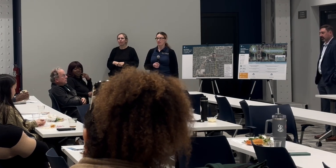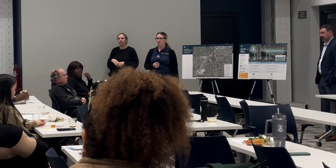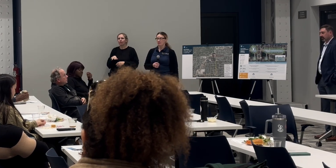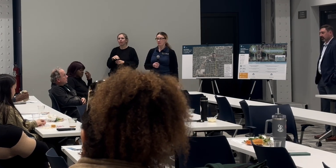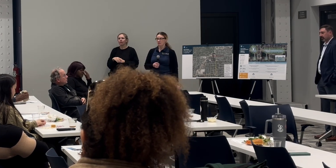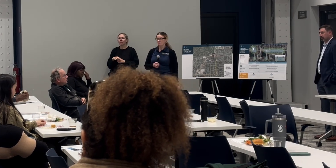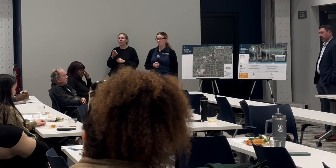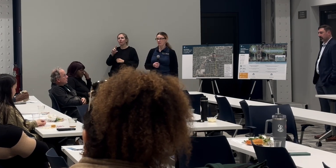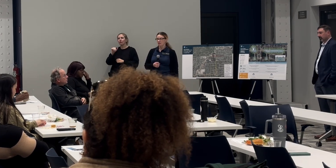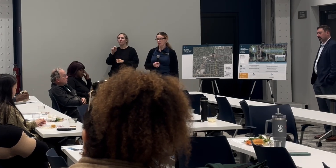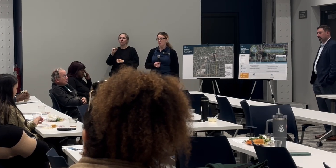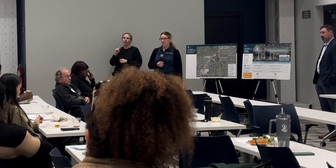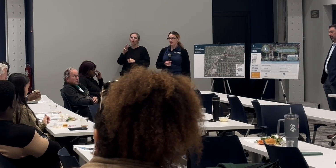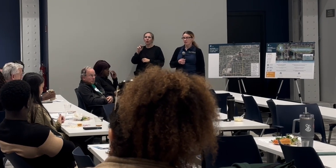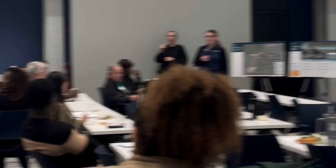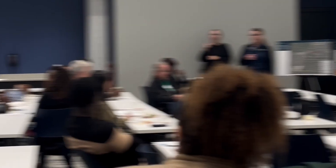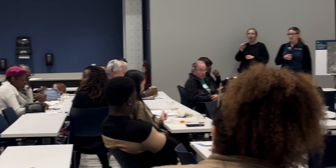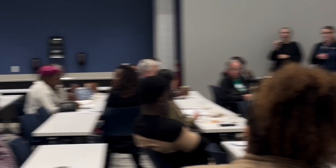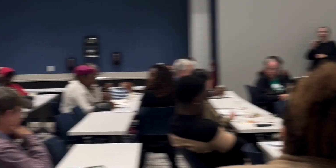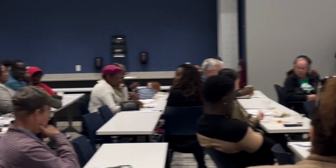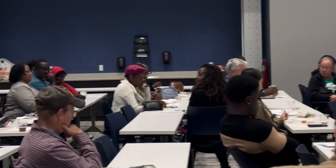Fran Wagner, Skajapa Canoe Club.